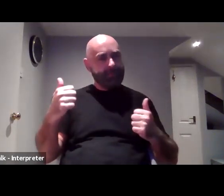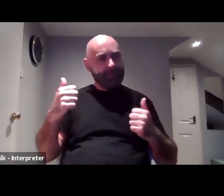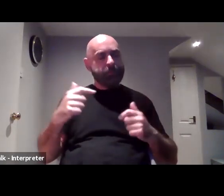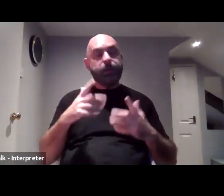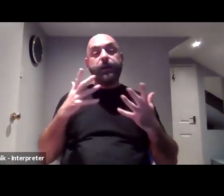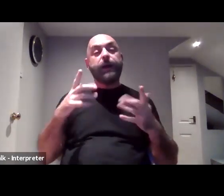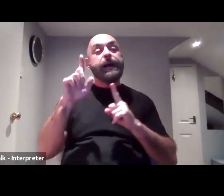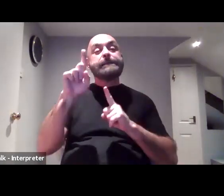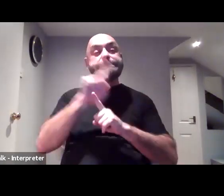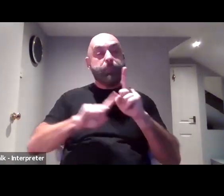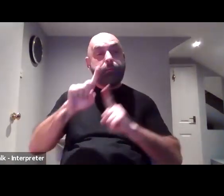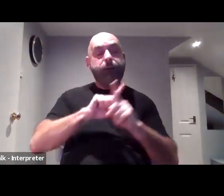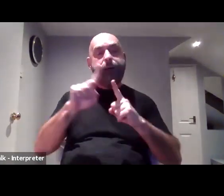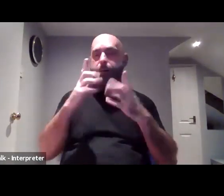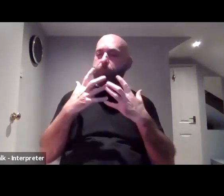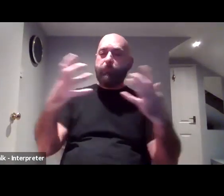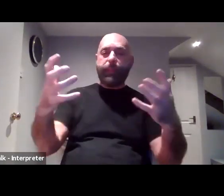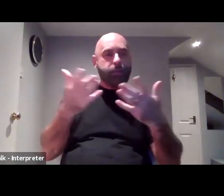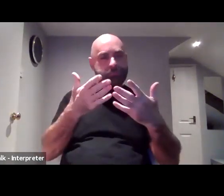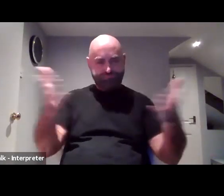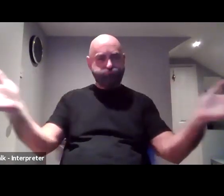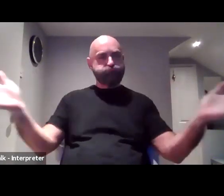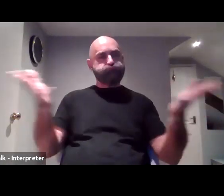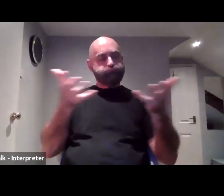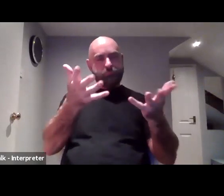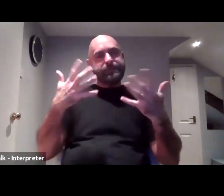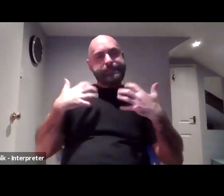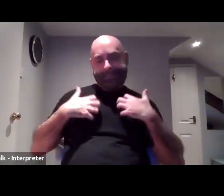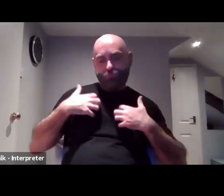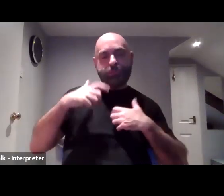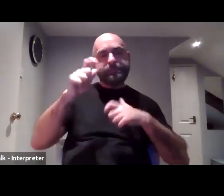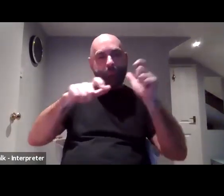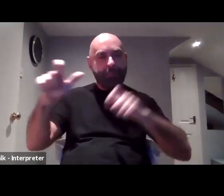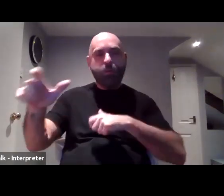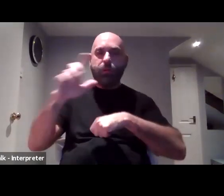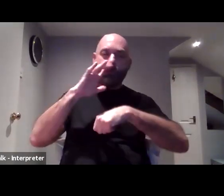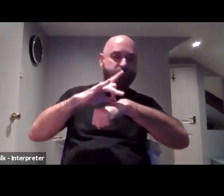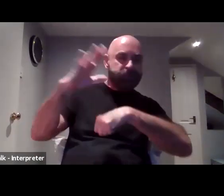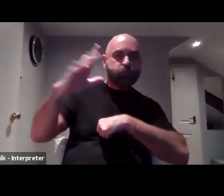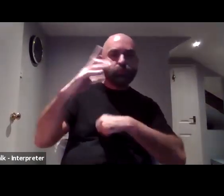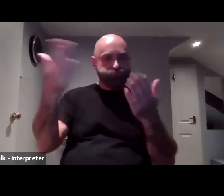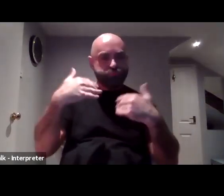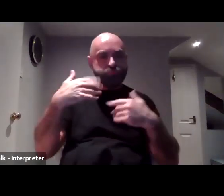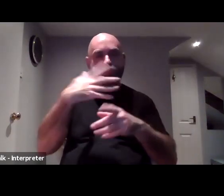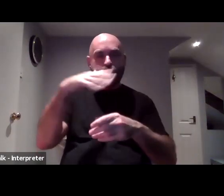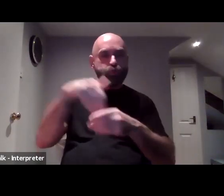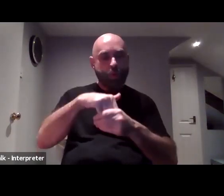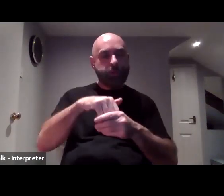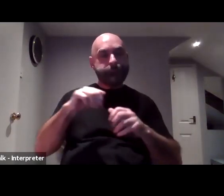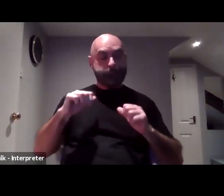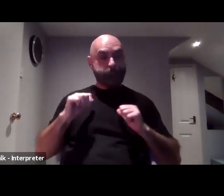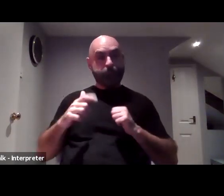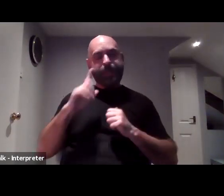The seminars are a public space. They are for the interested public and professionals to join our speakers and